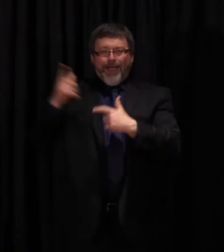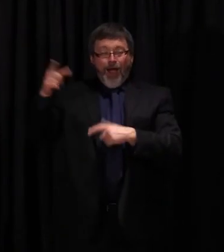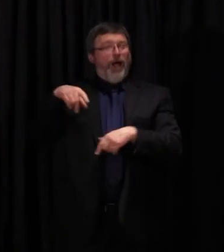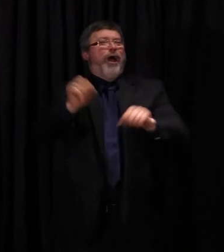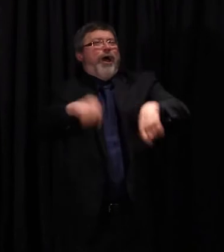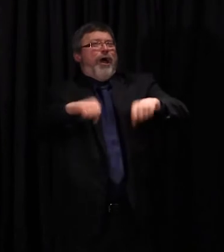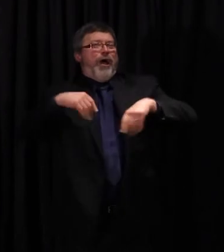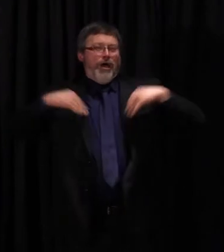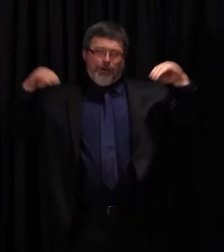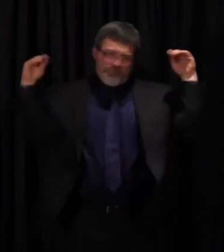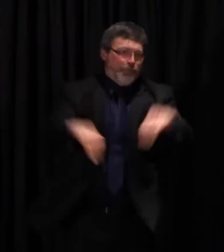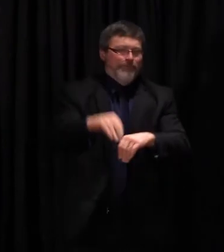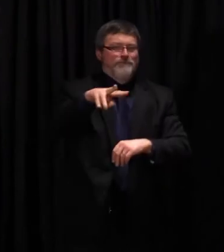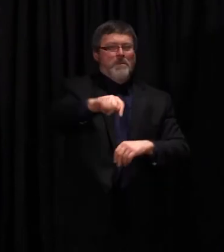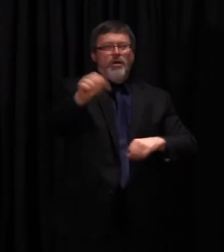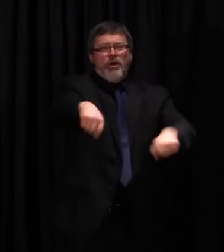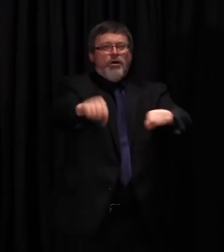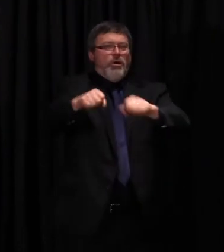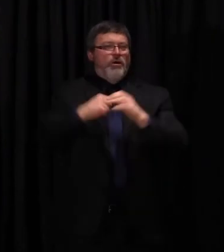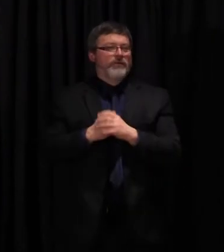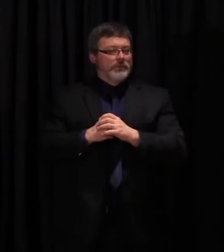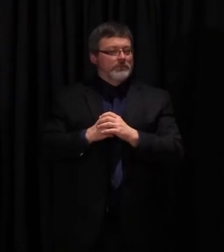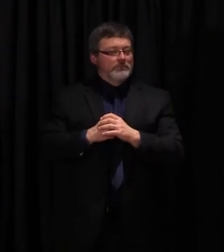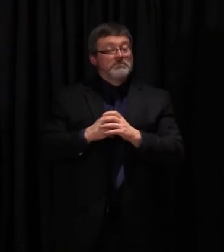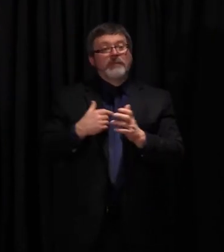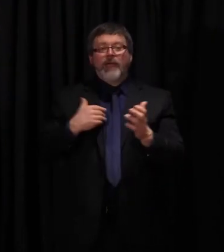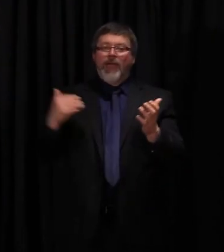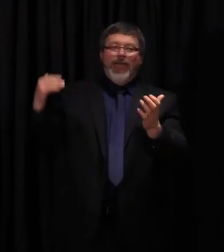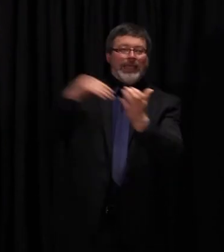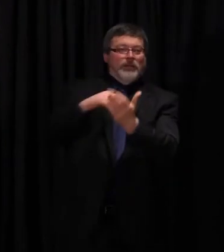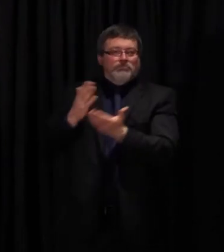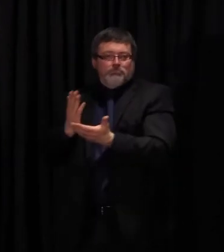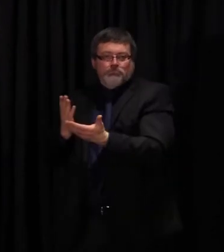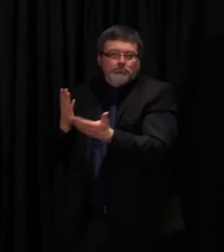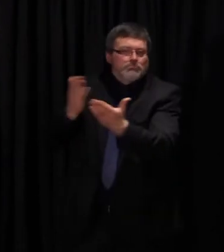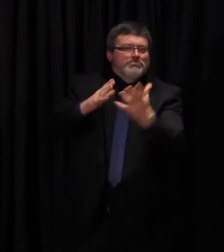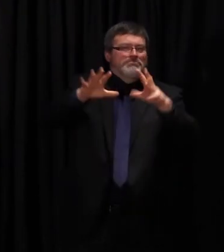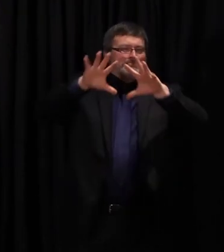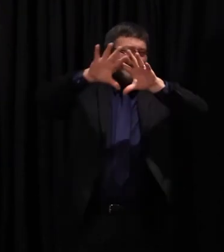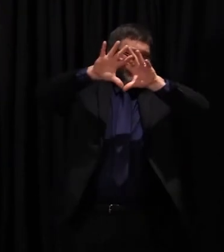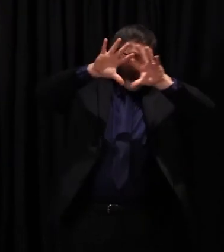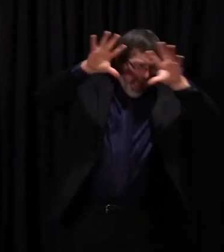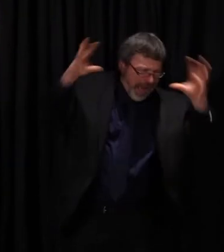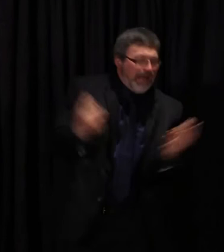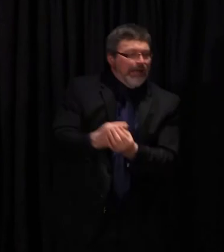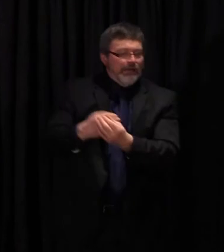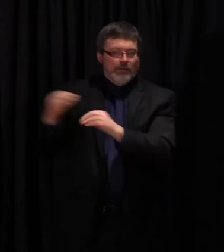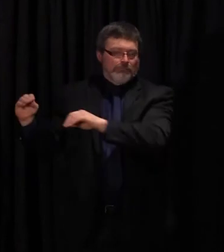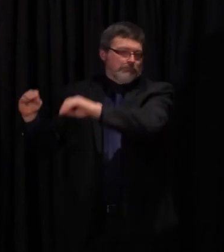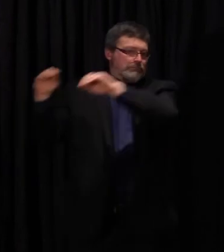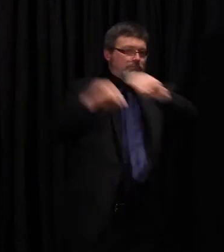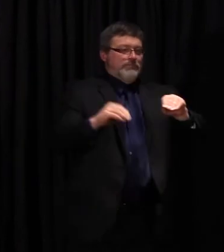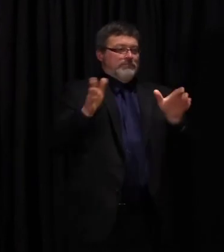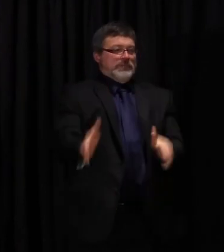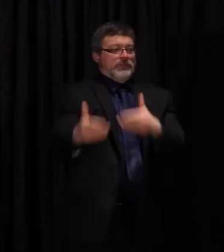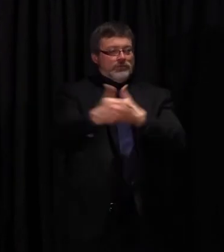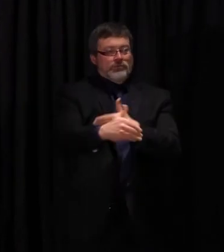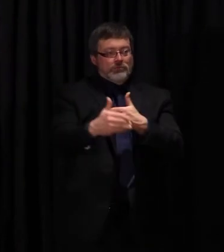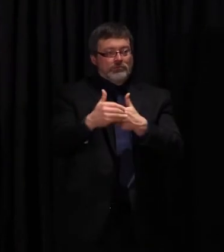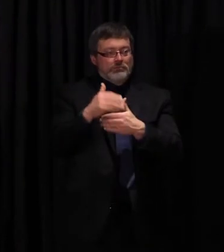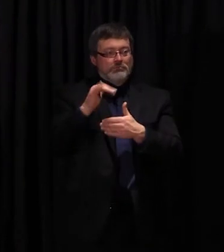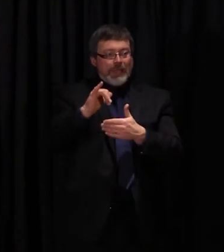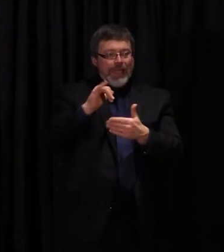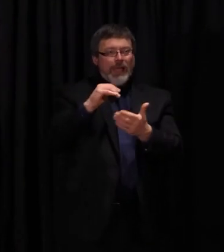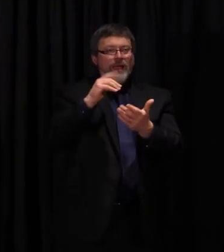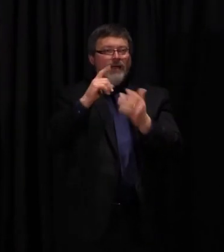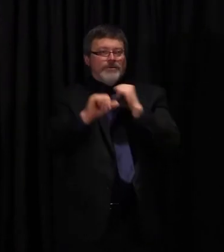So I'll again propose a comprehensive relocation package that makes the best use of marketing dollars to identify and